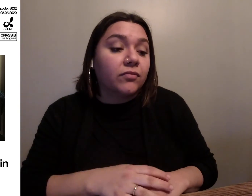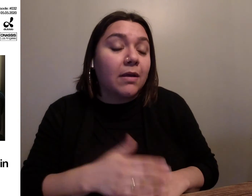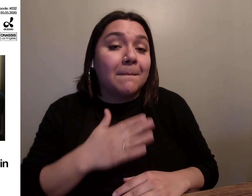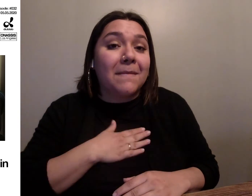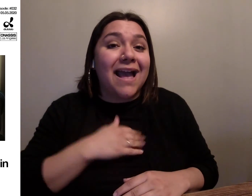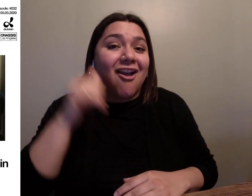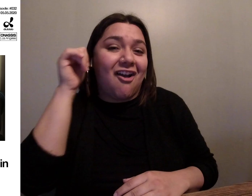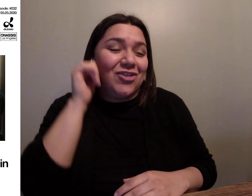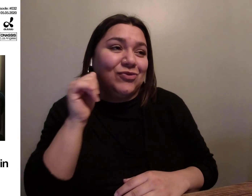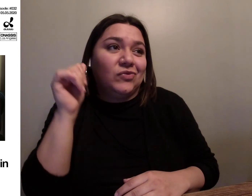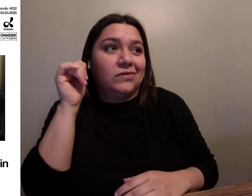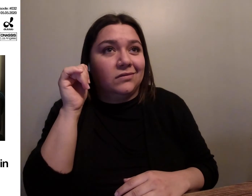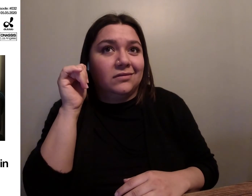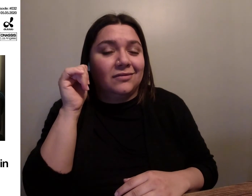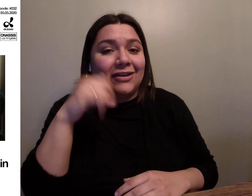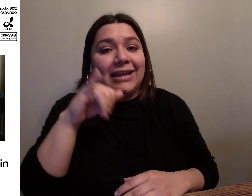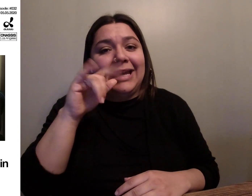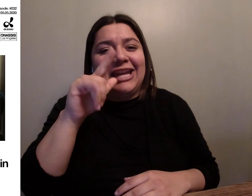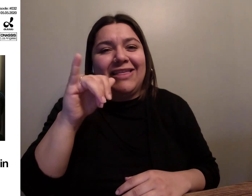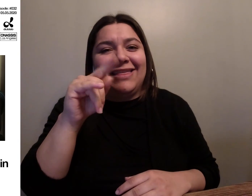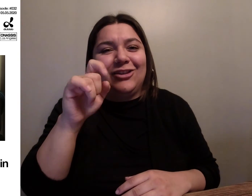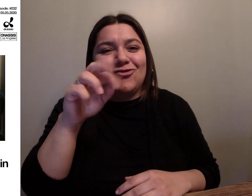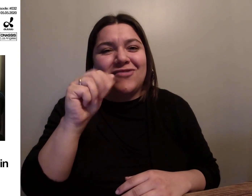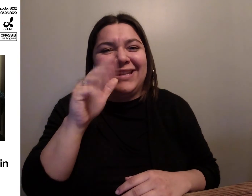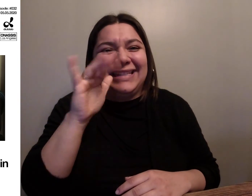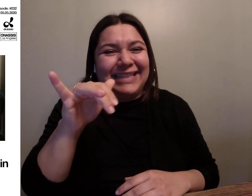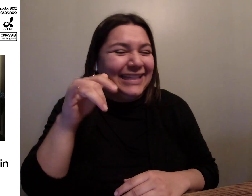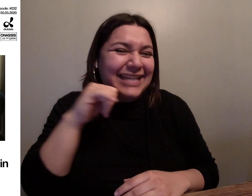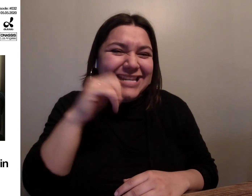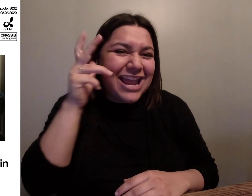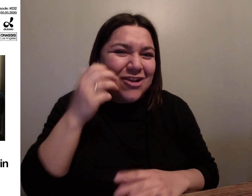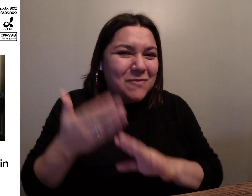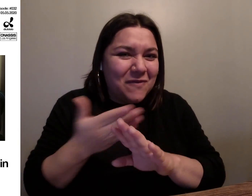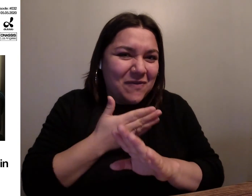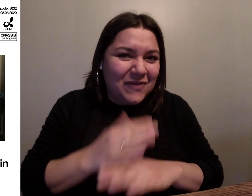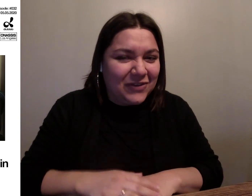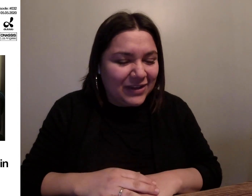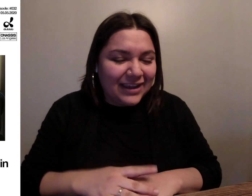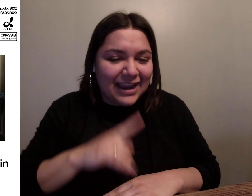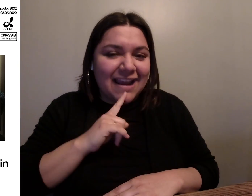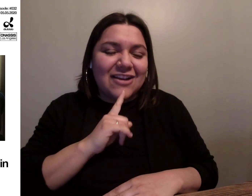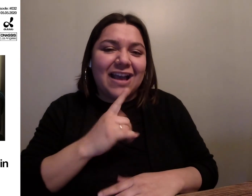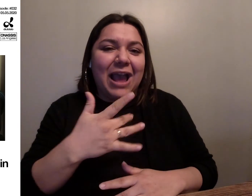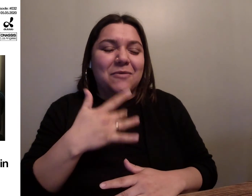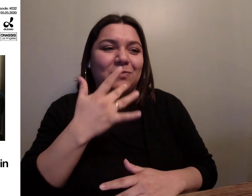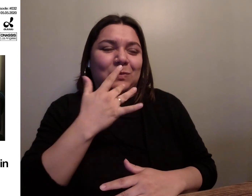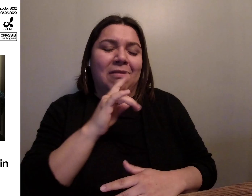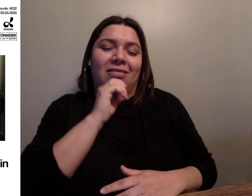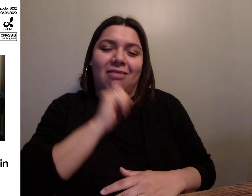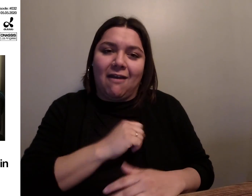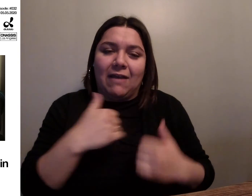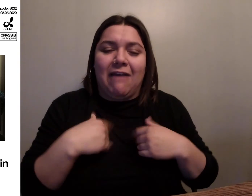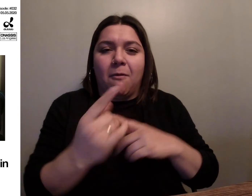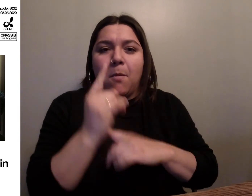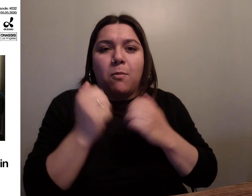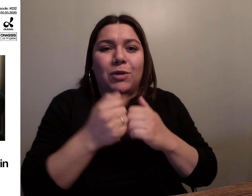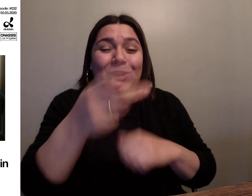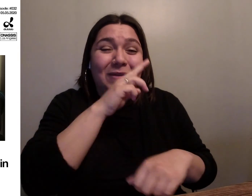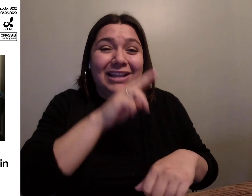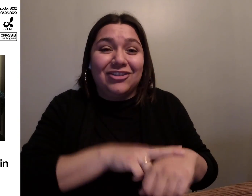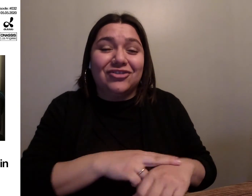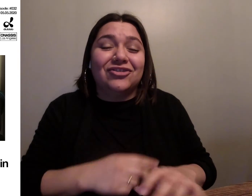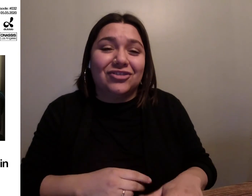for the moment, I send you but a virtual hug, but hope that someday our paths really do cross in